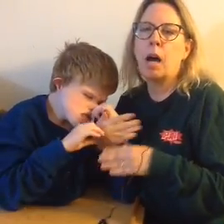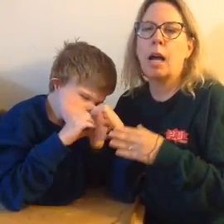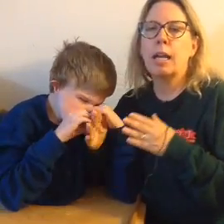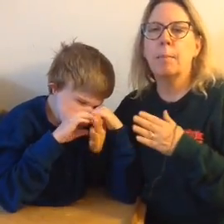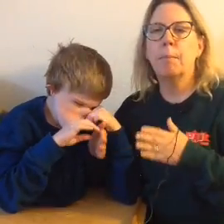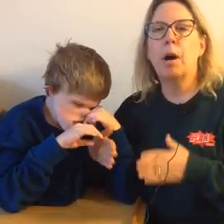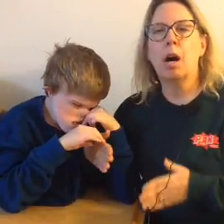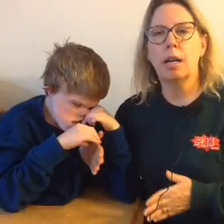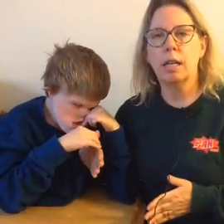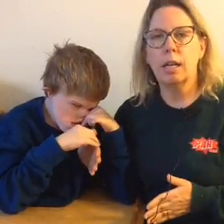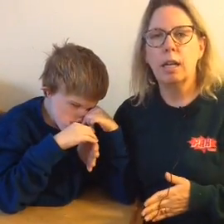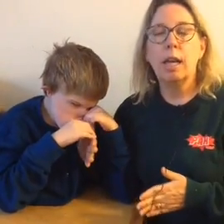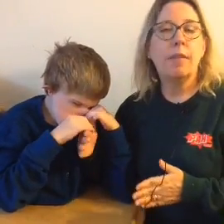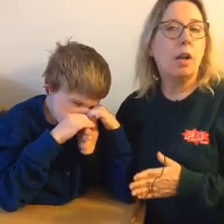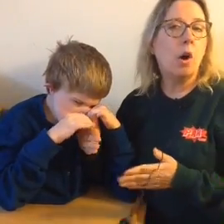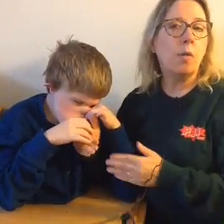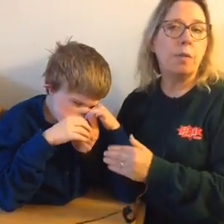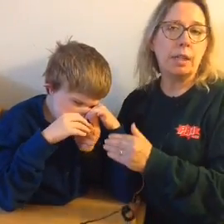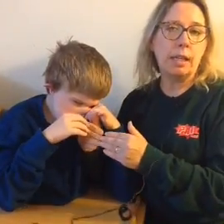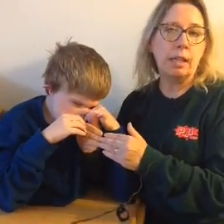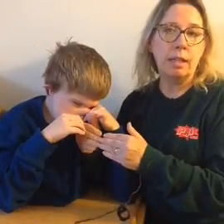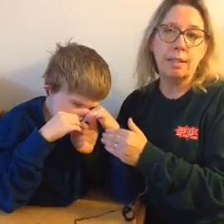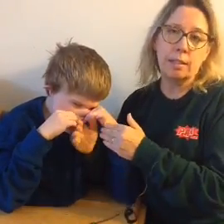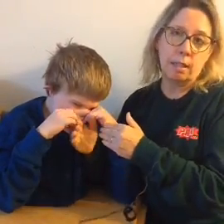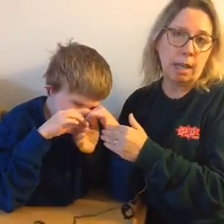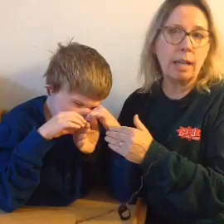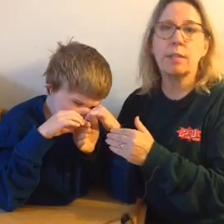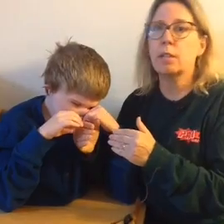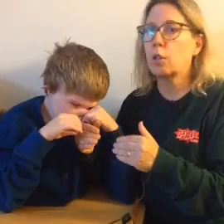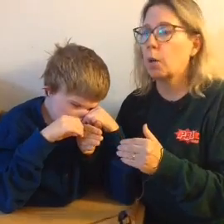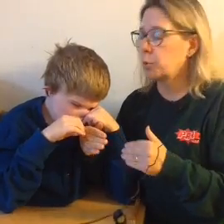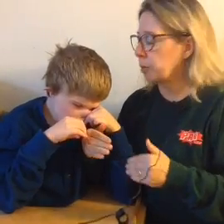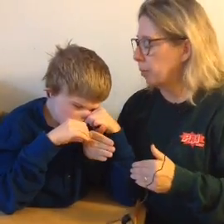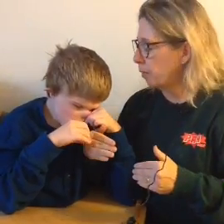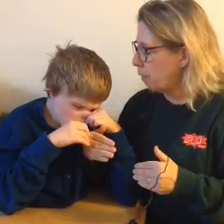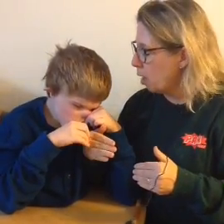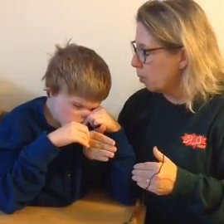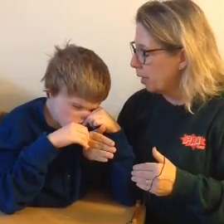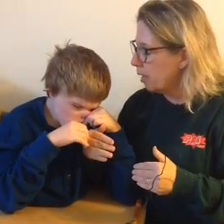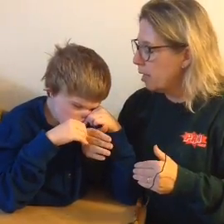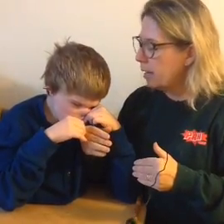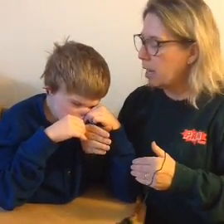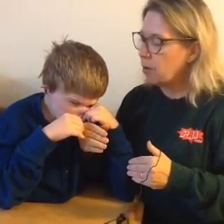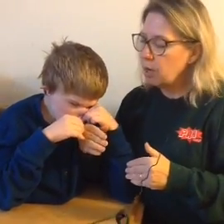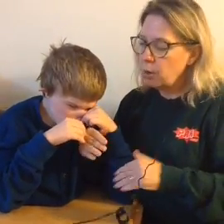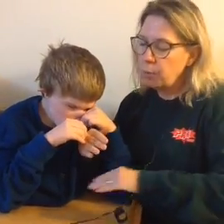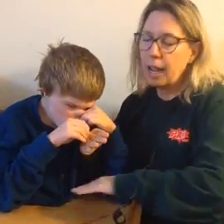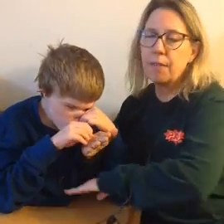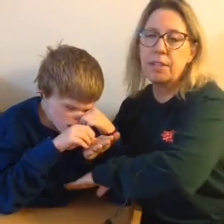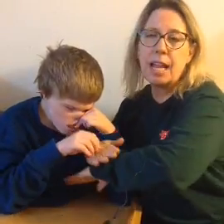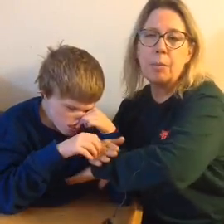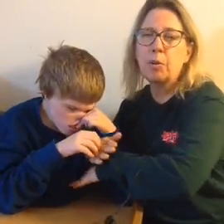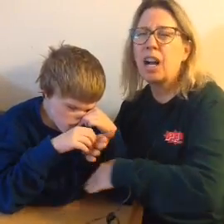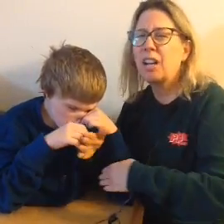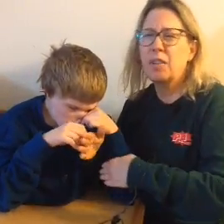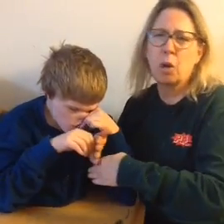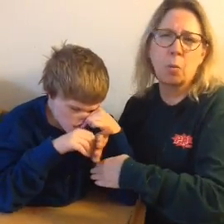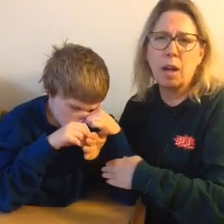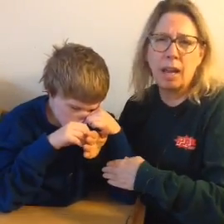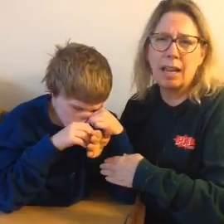my body. And then hopefully his hands and his arms will be able to follow me. Now, we have the table kind of in our way, and